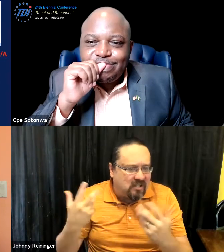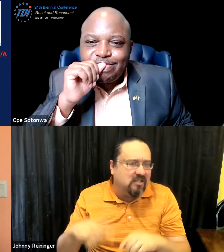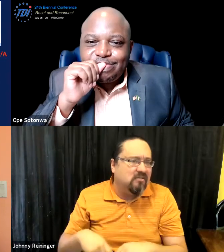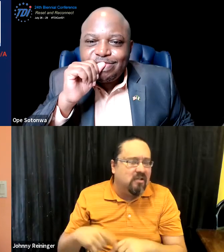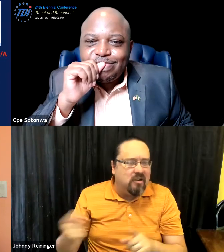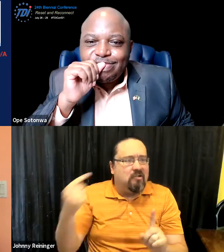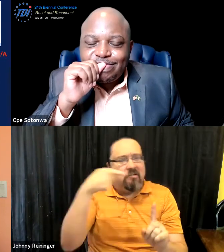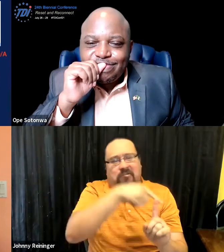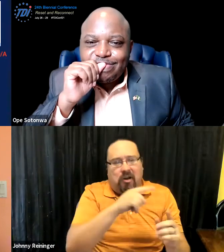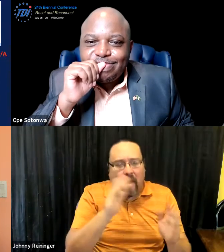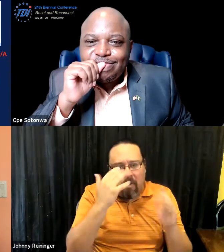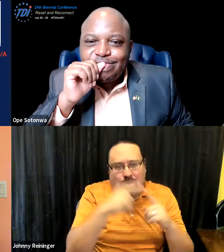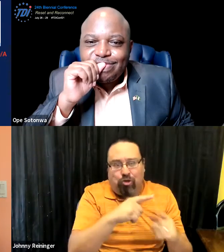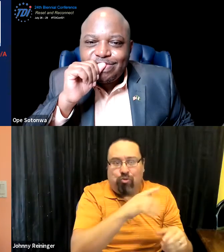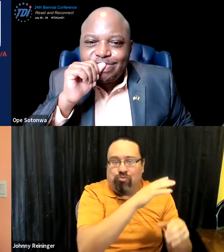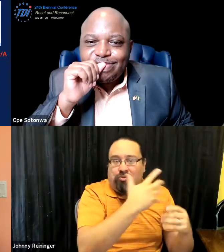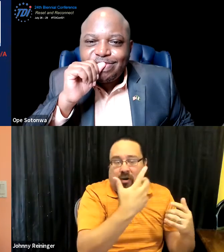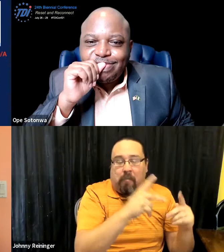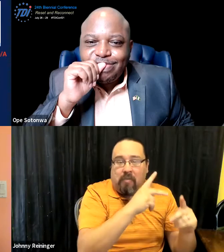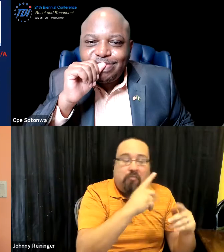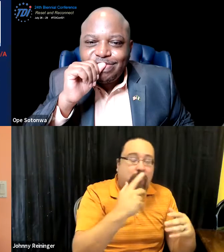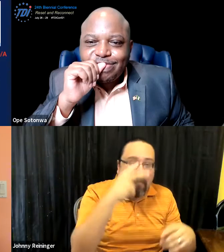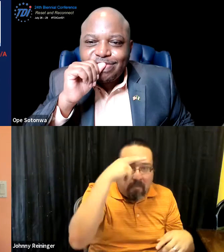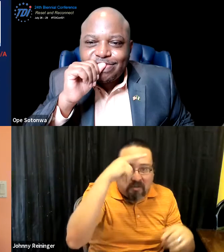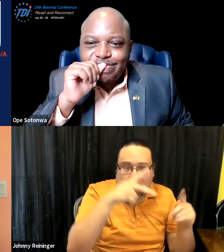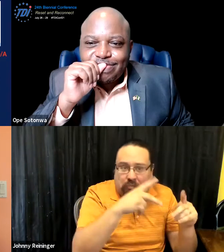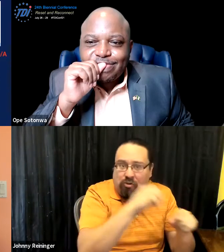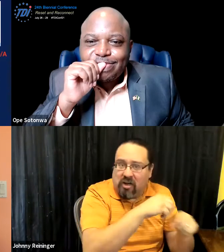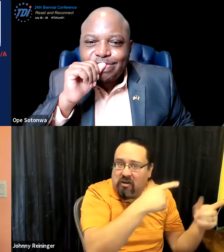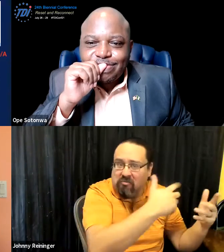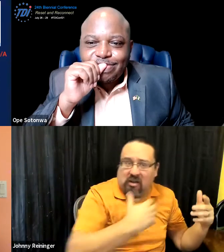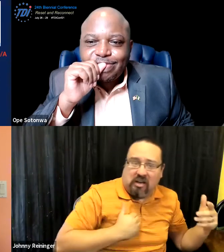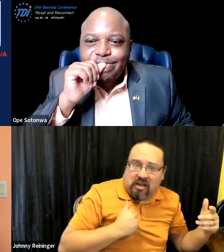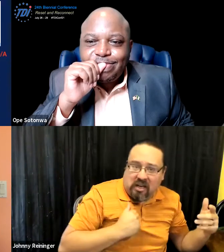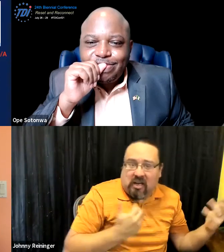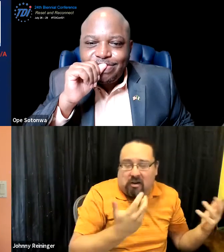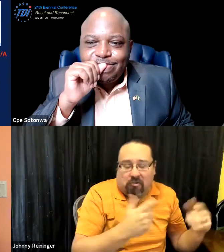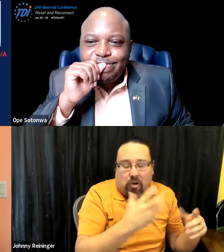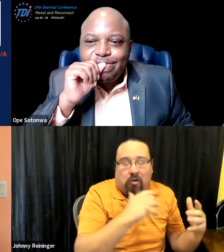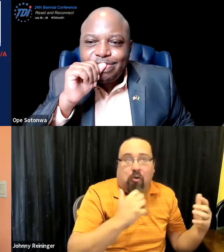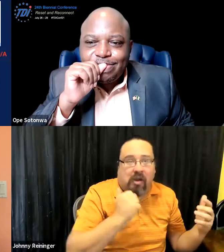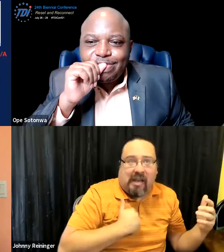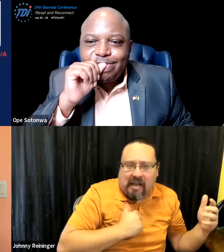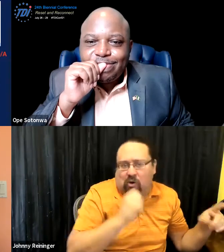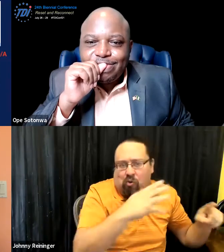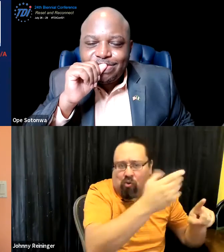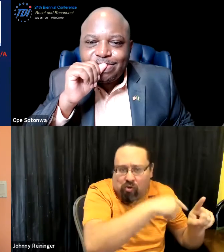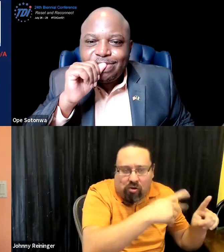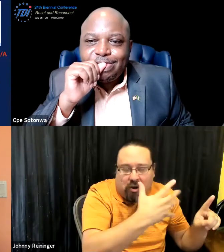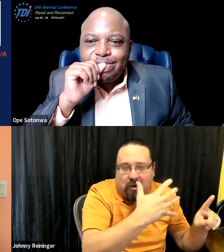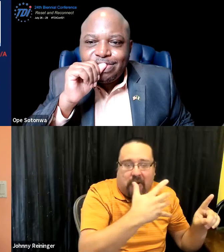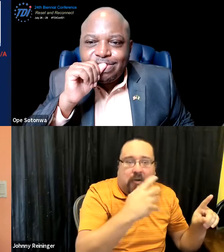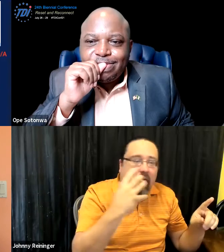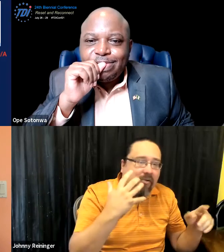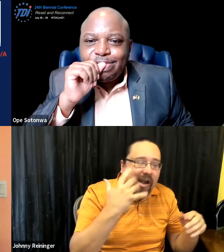had a different type of accent that they would use compared to some of the other people, let's say Mexican people or people